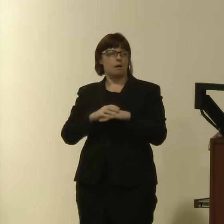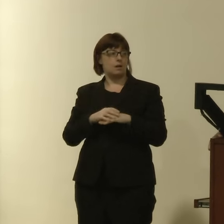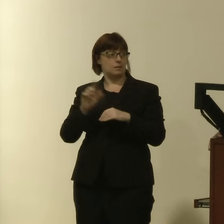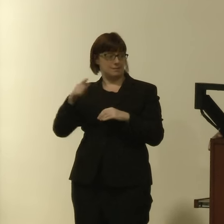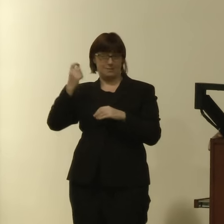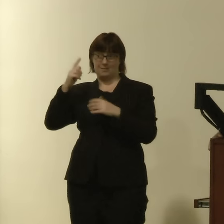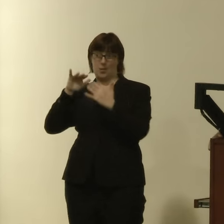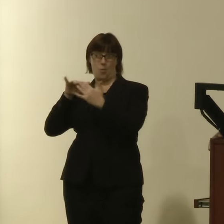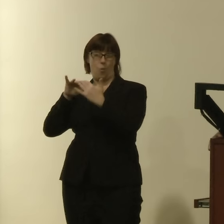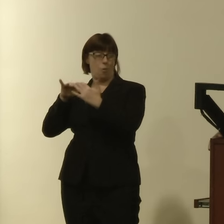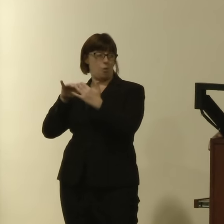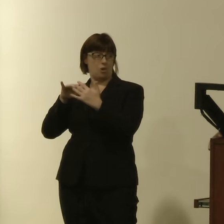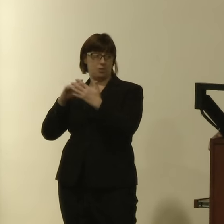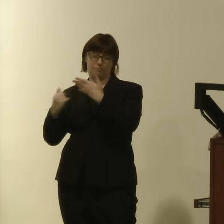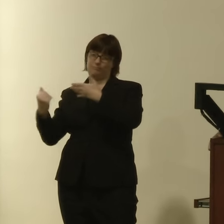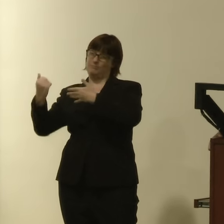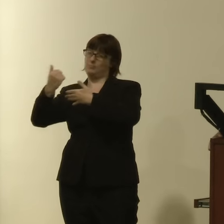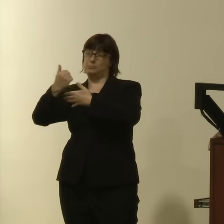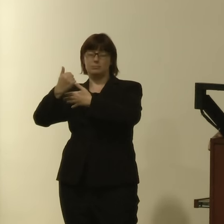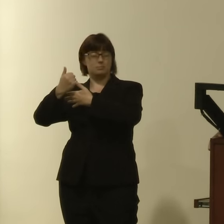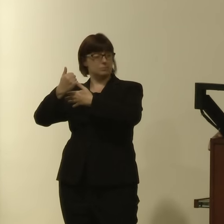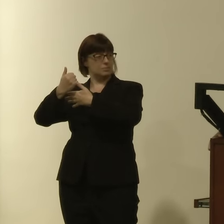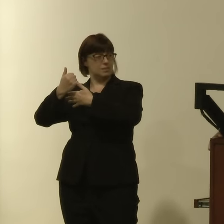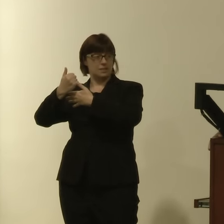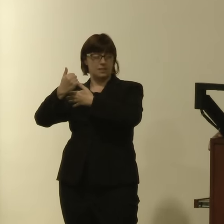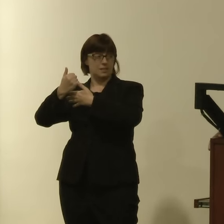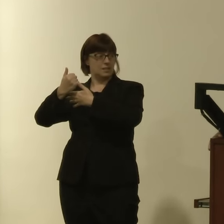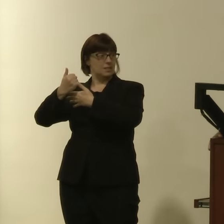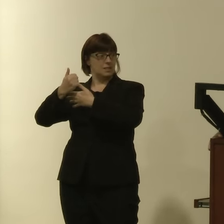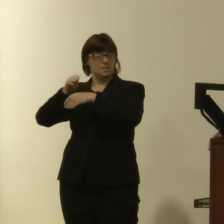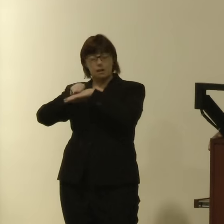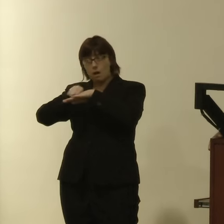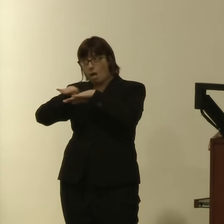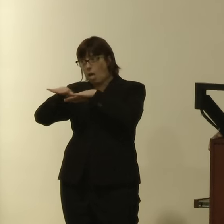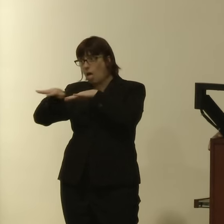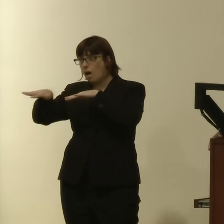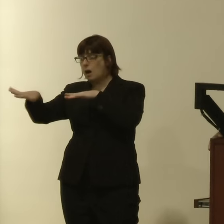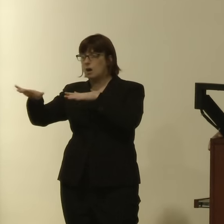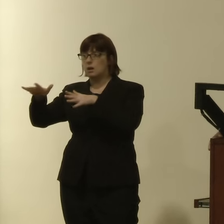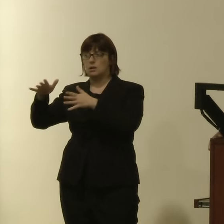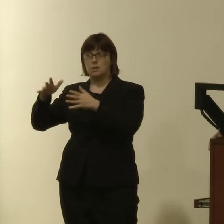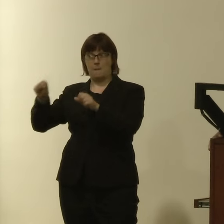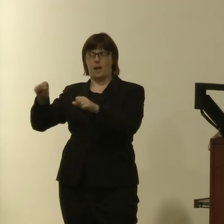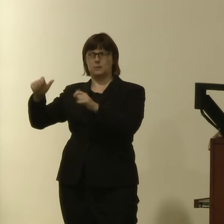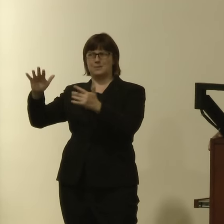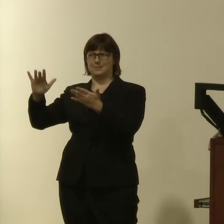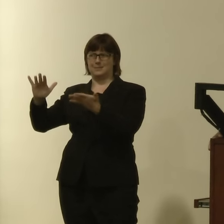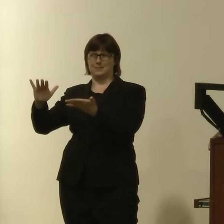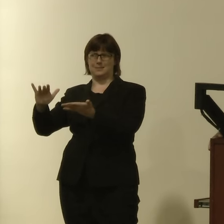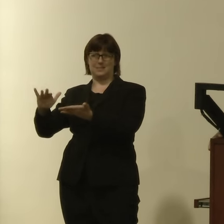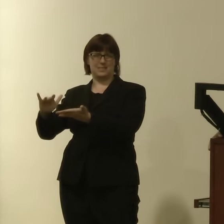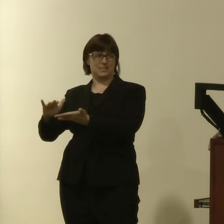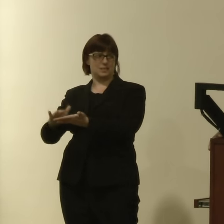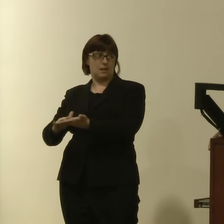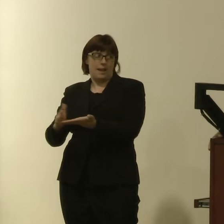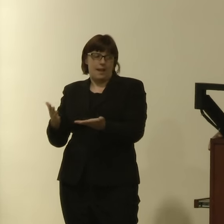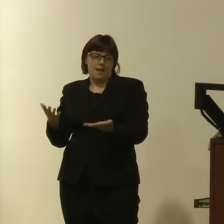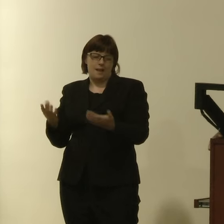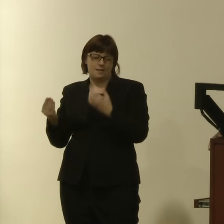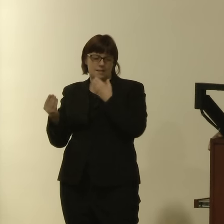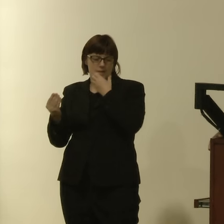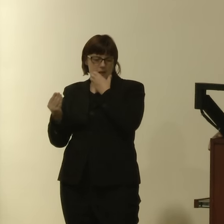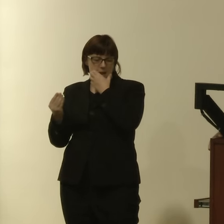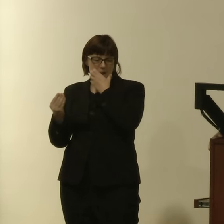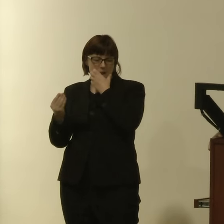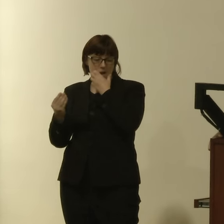war, you know, those possibilities have been largely closed to them. And that would be